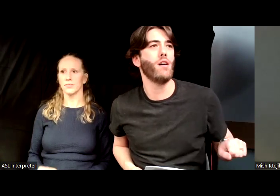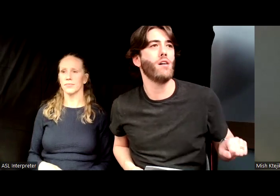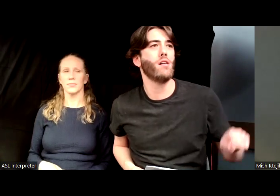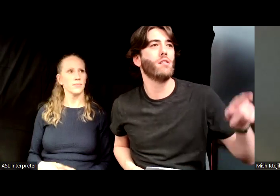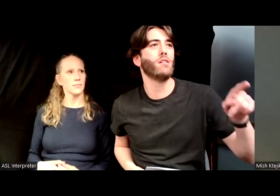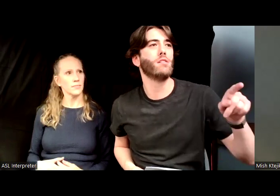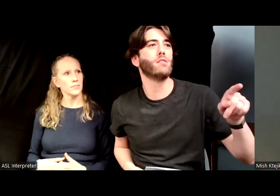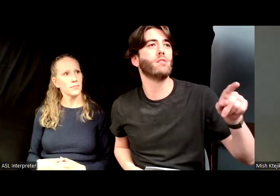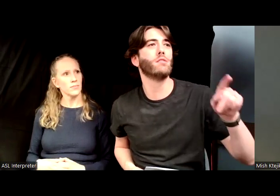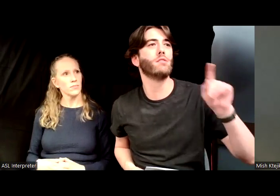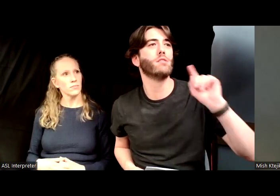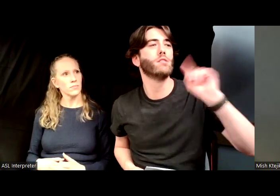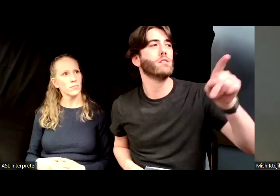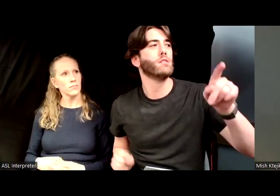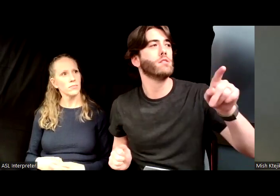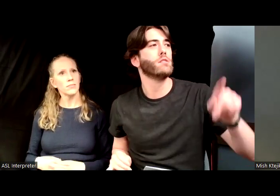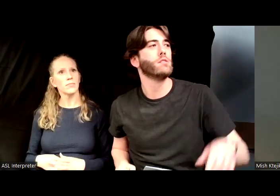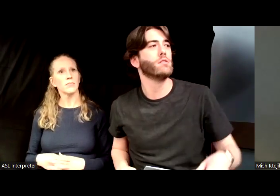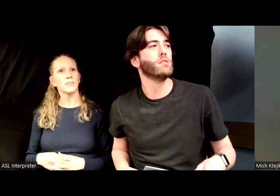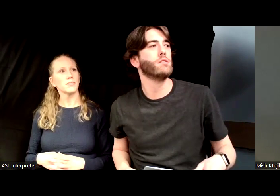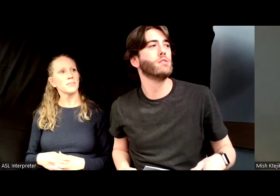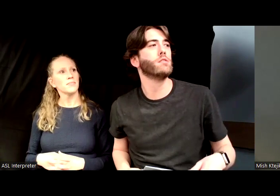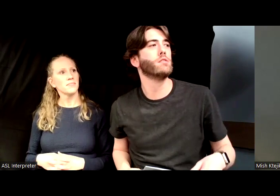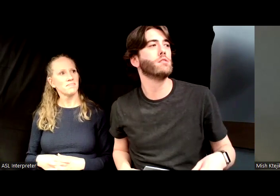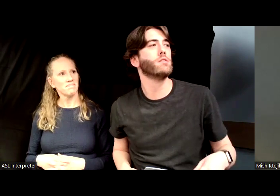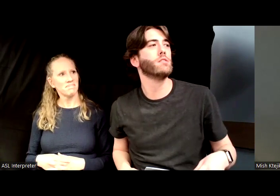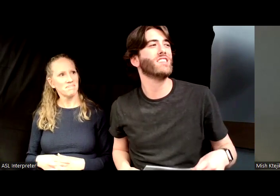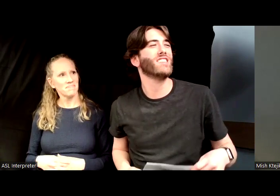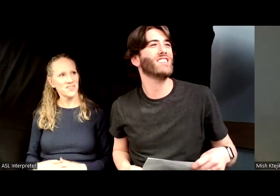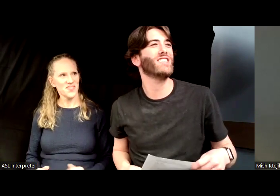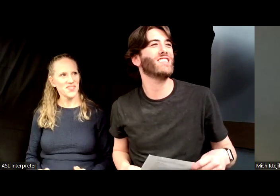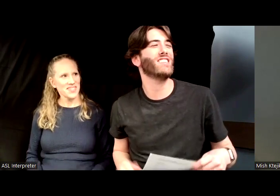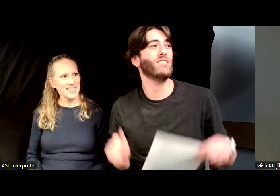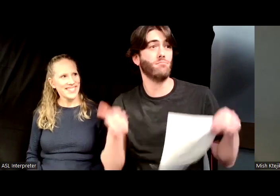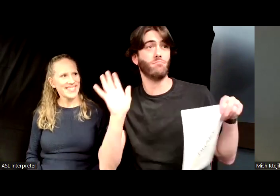The interpreter's asking question, is that better when I do that? Can you hear better? Much better. Got it.